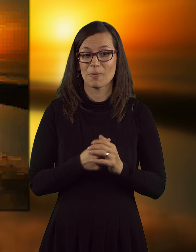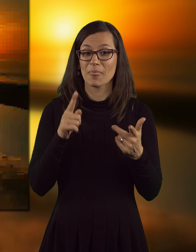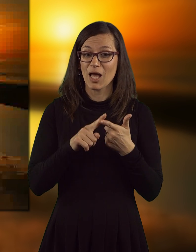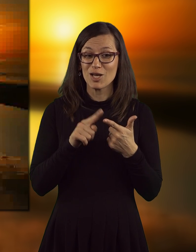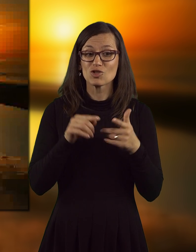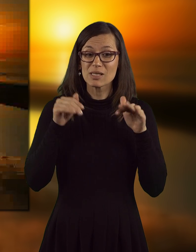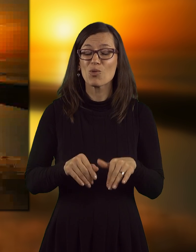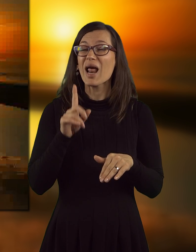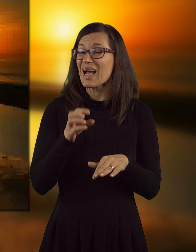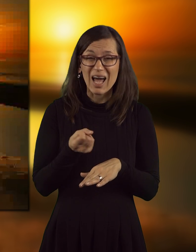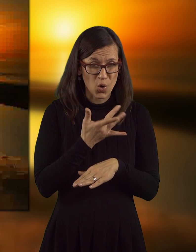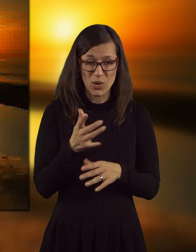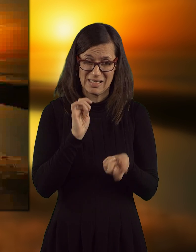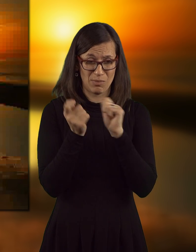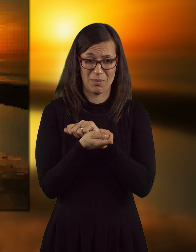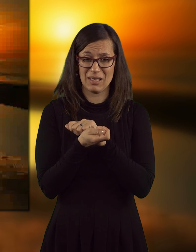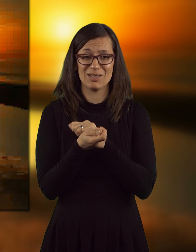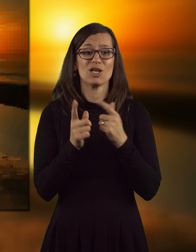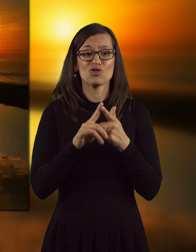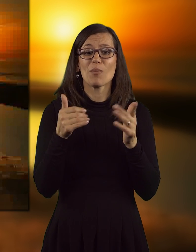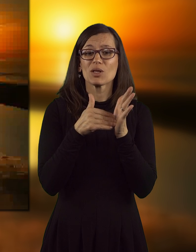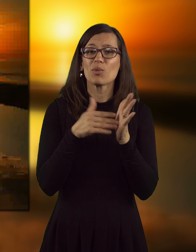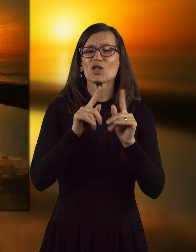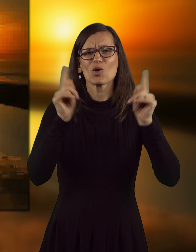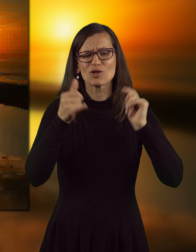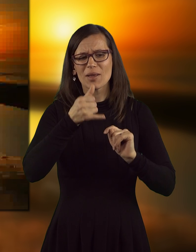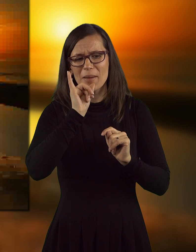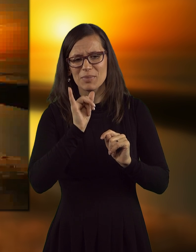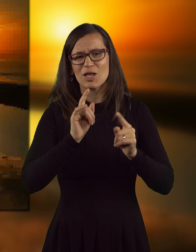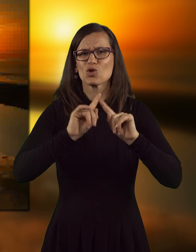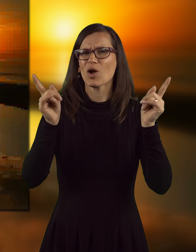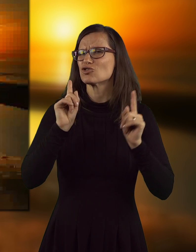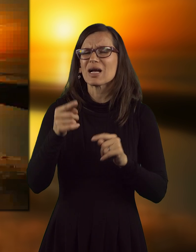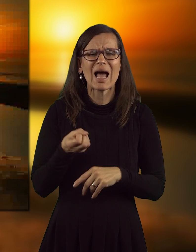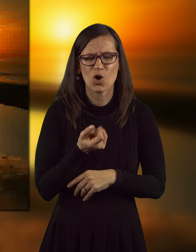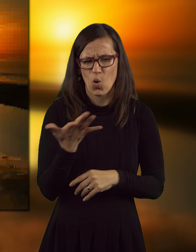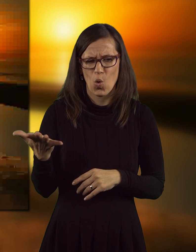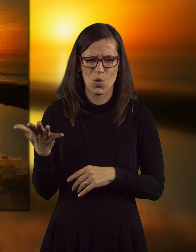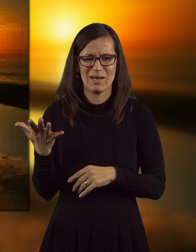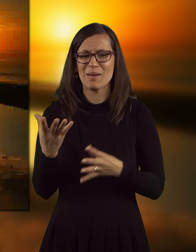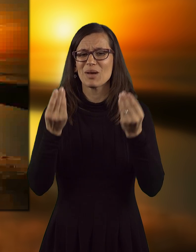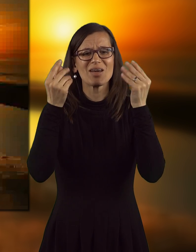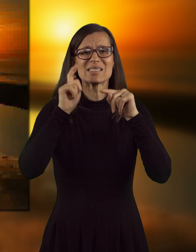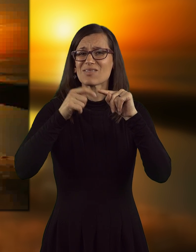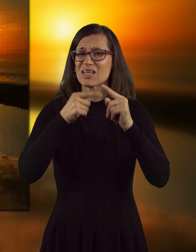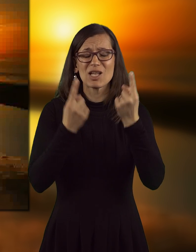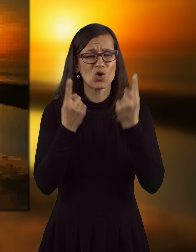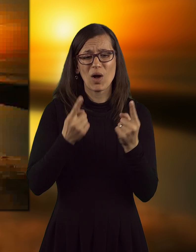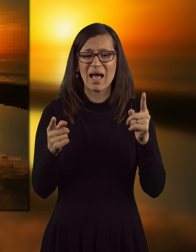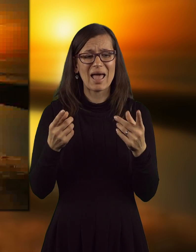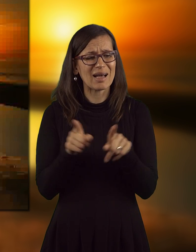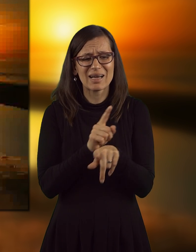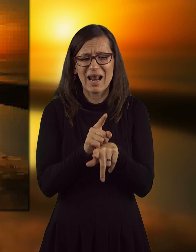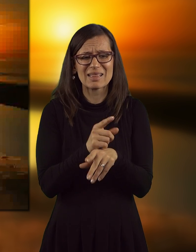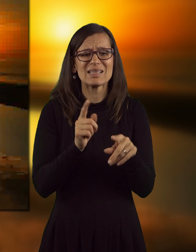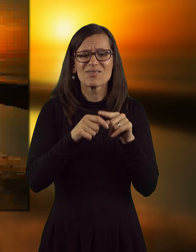If anything needs to change, if you need a different potion, if you need a different anything, there's too many moving parts, too